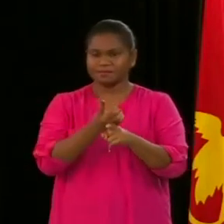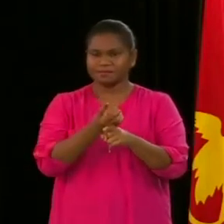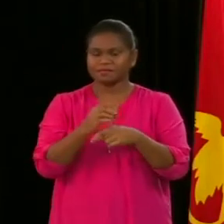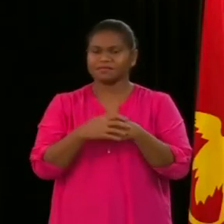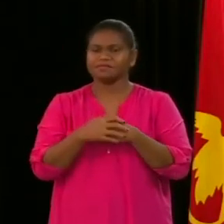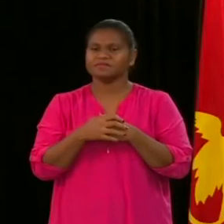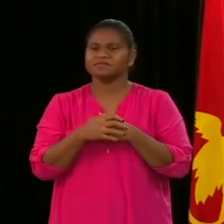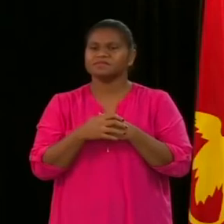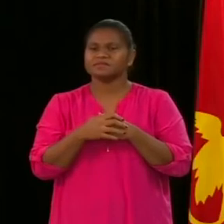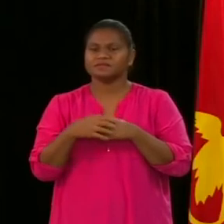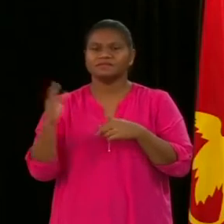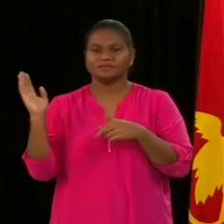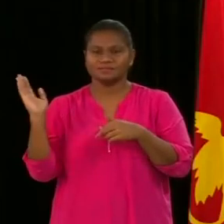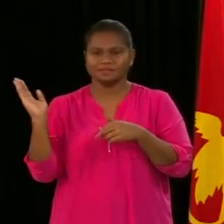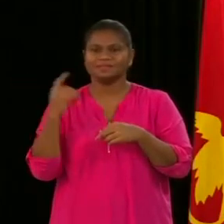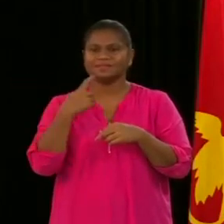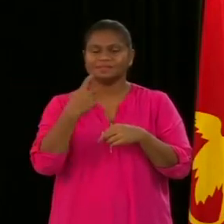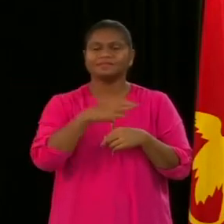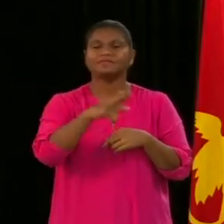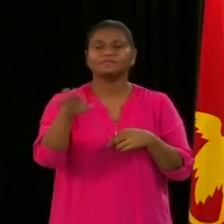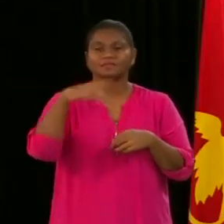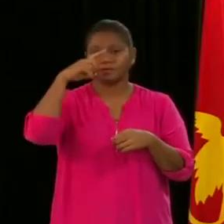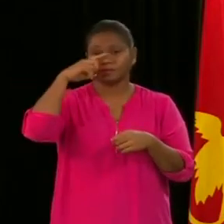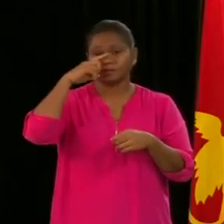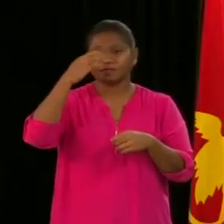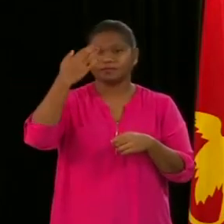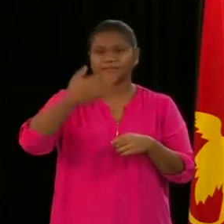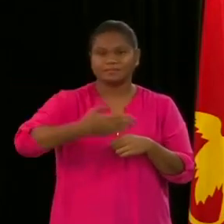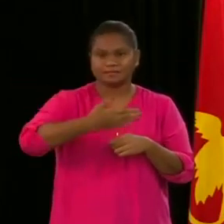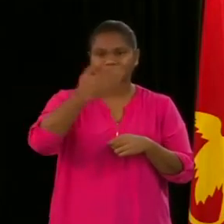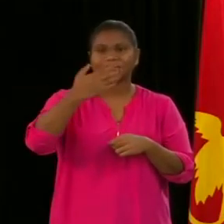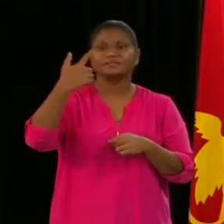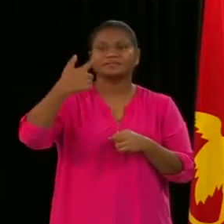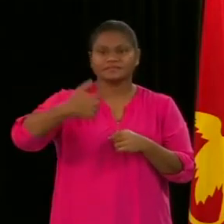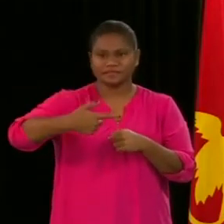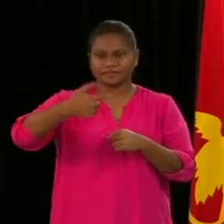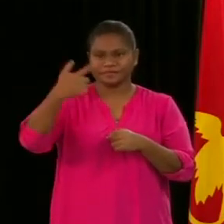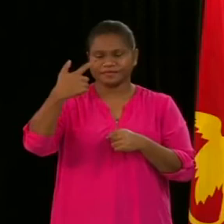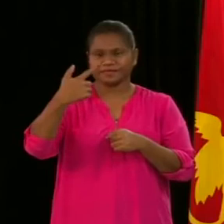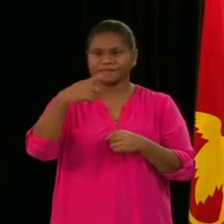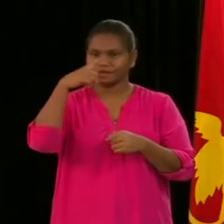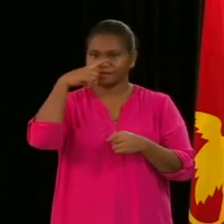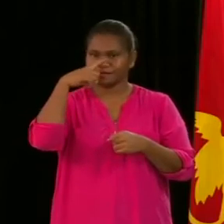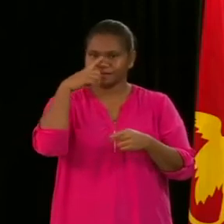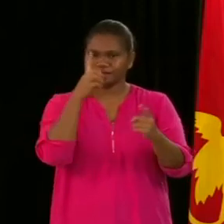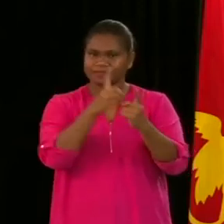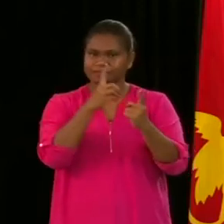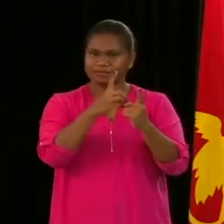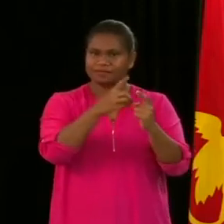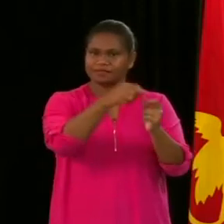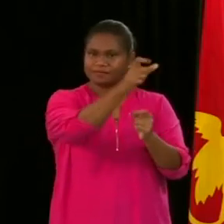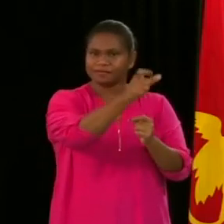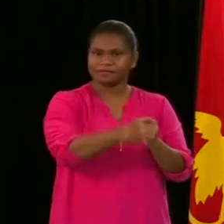me assure the public that this is now day 17 of the contact tracing that we are doing. We've got